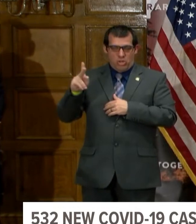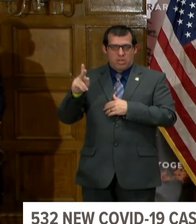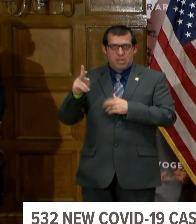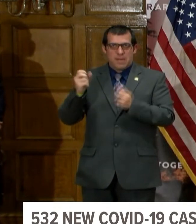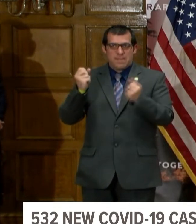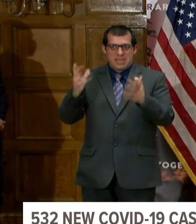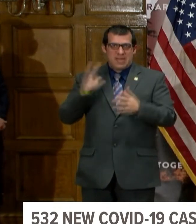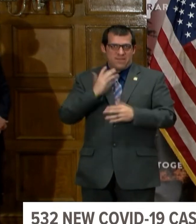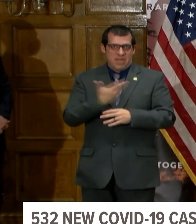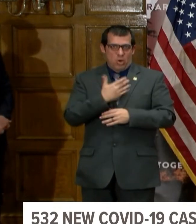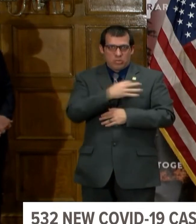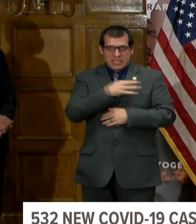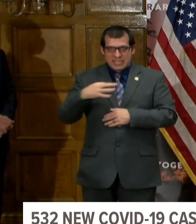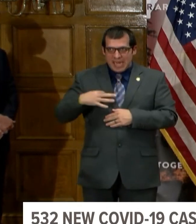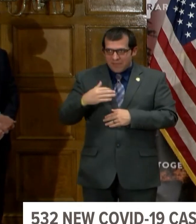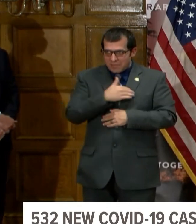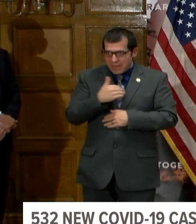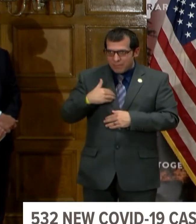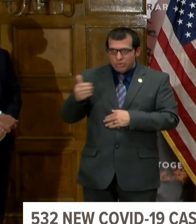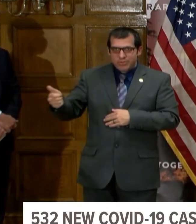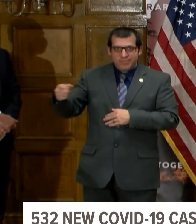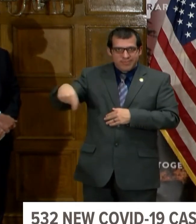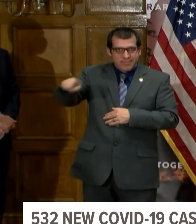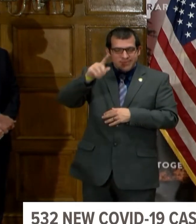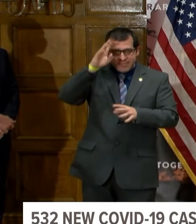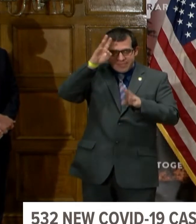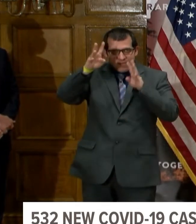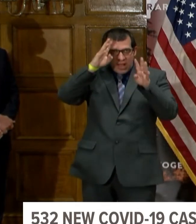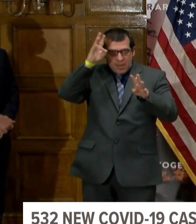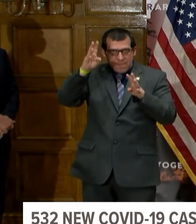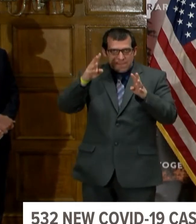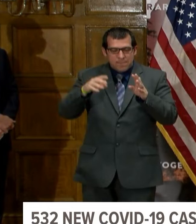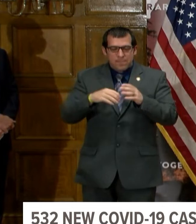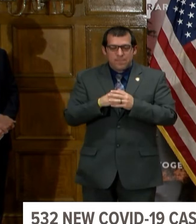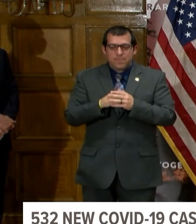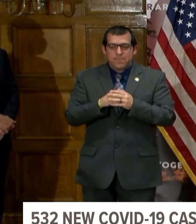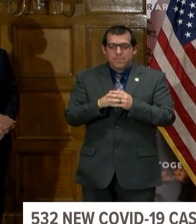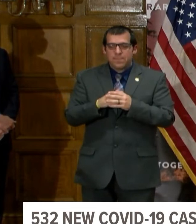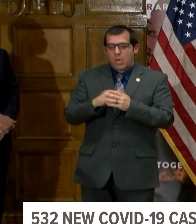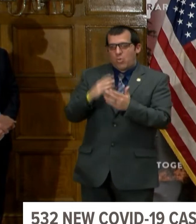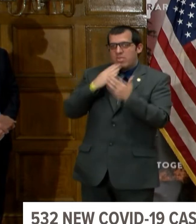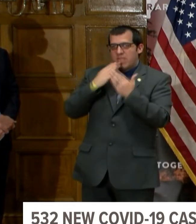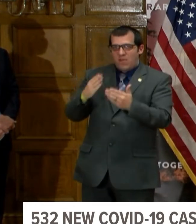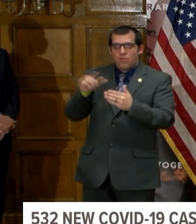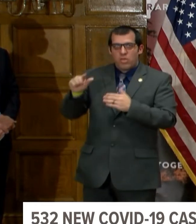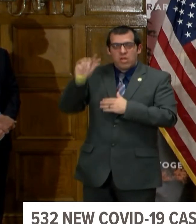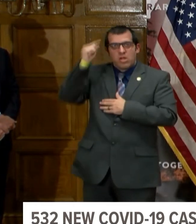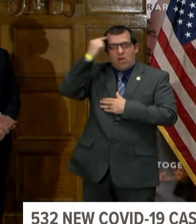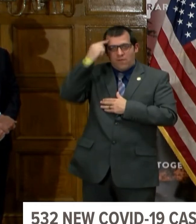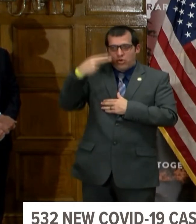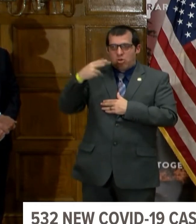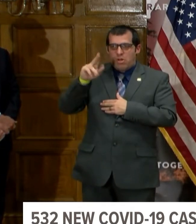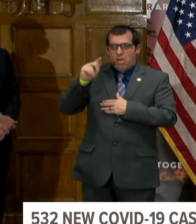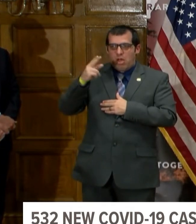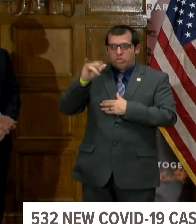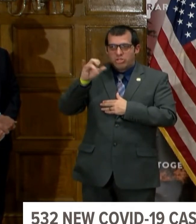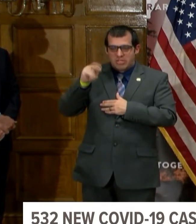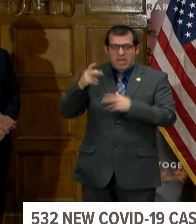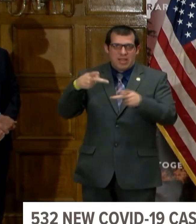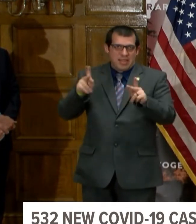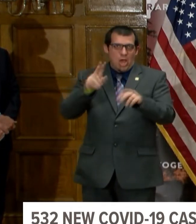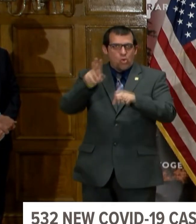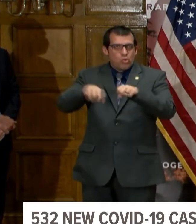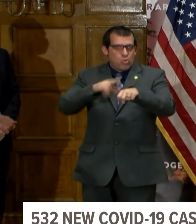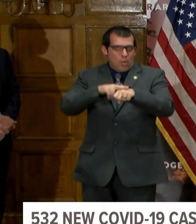were helped develop. And then we're also thankful that Governor Hutchinson has allowed for normal activities